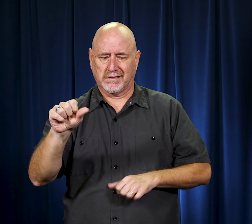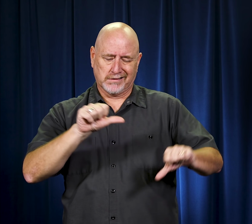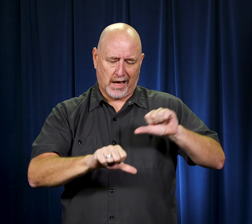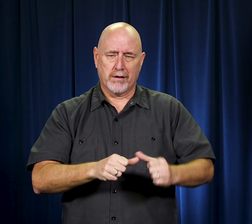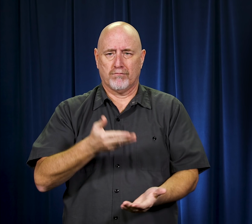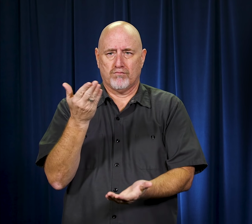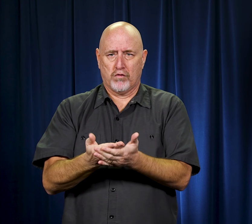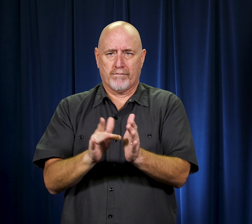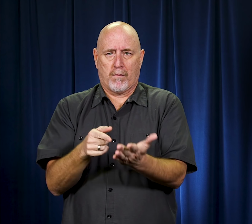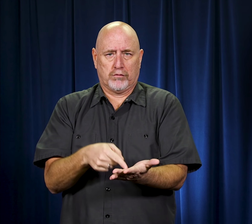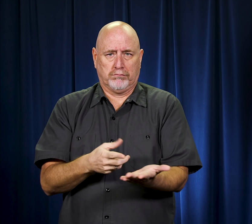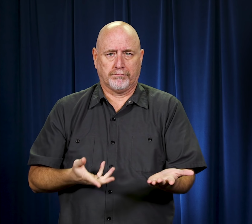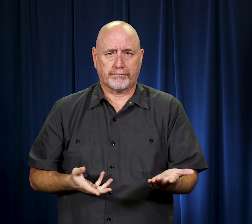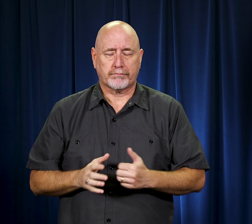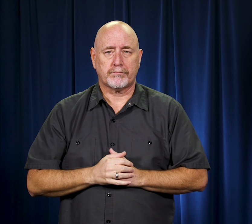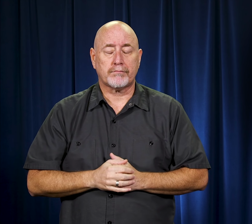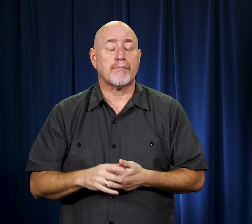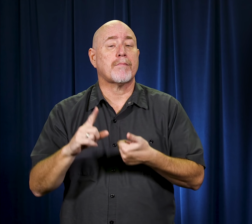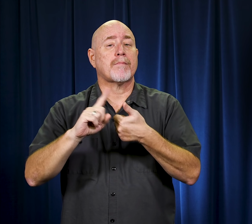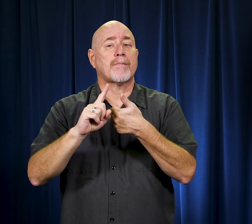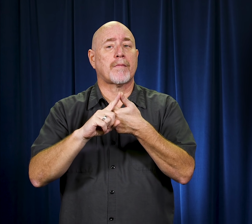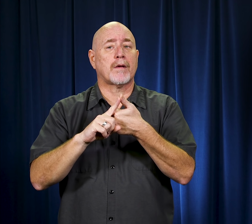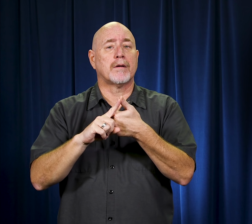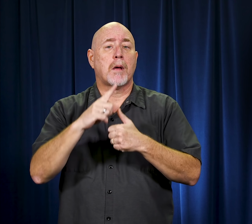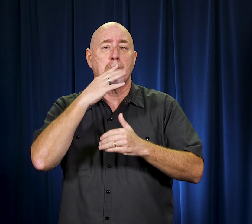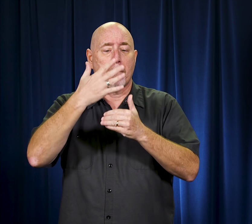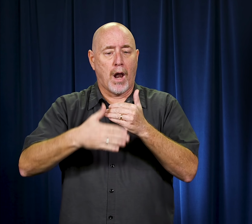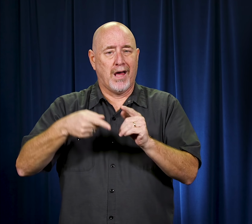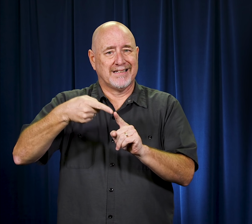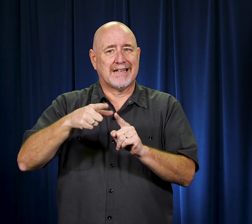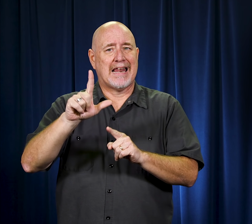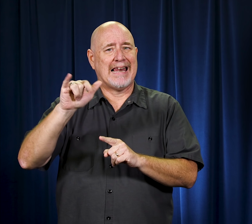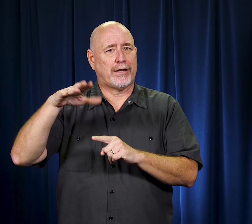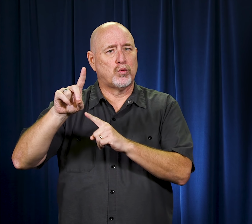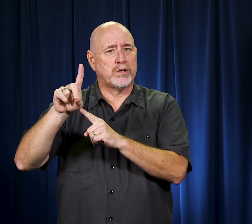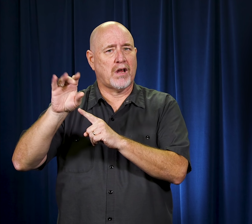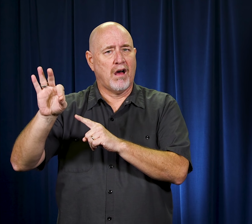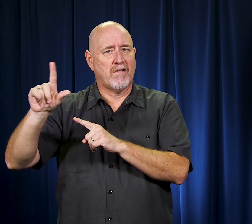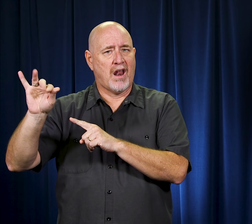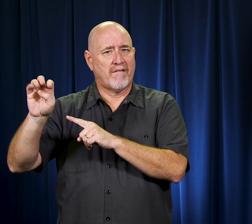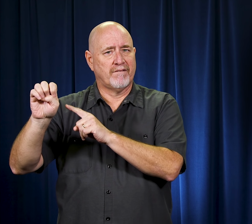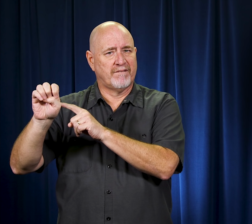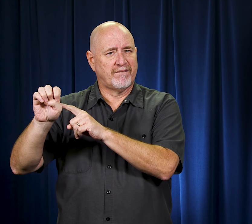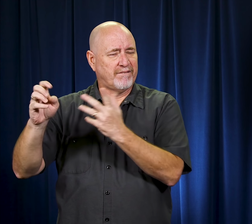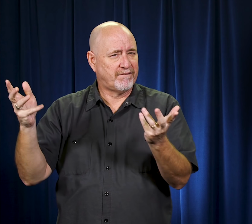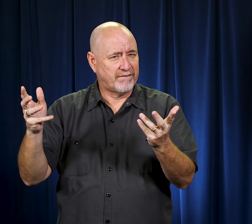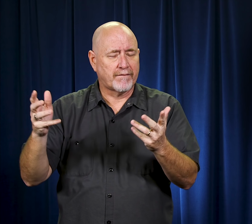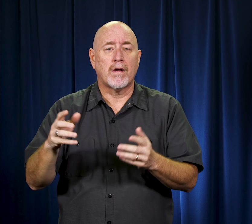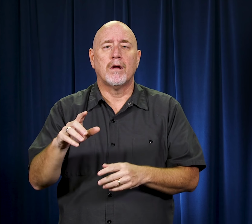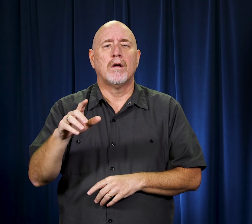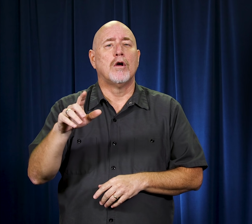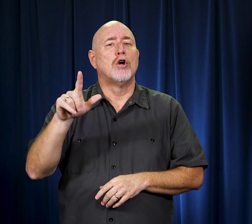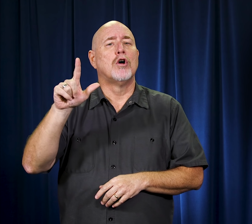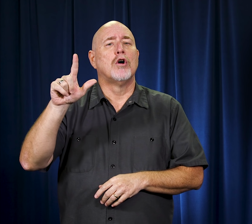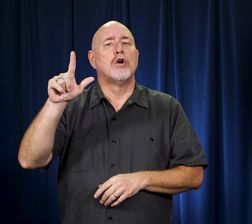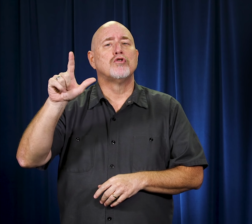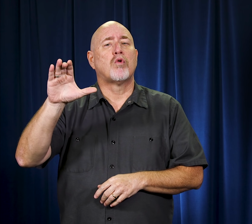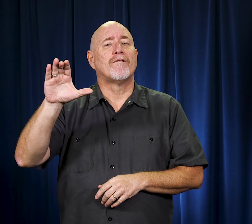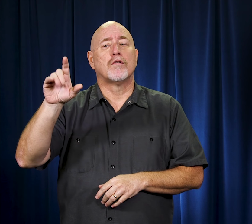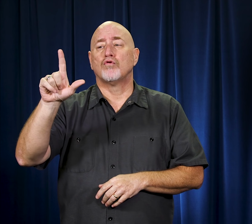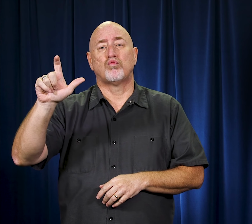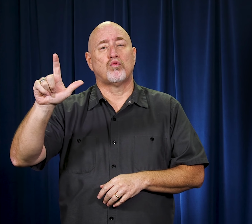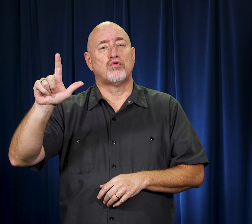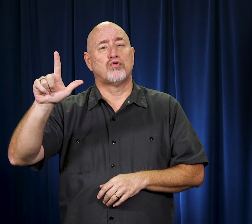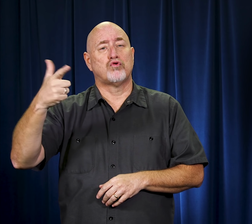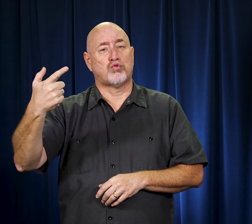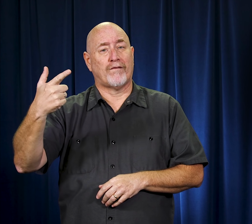that validate the Bible. Number 1, blood being the liquid of life. In the 21st century, we